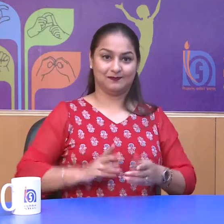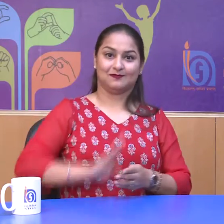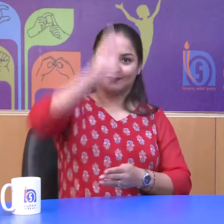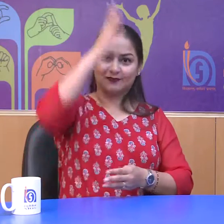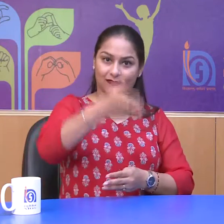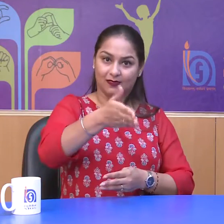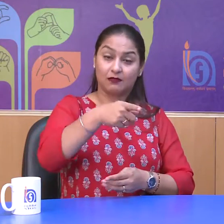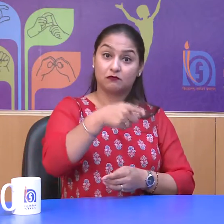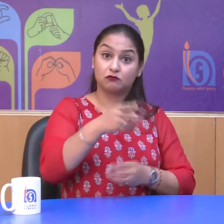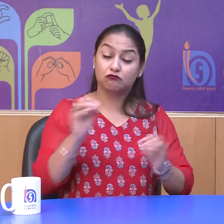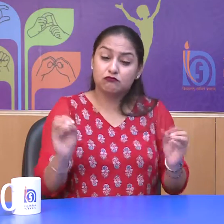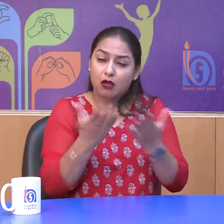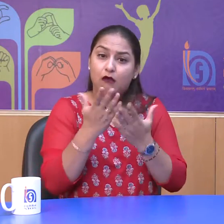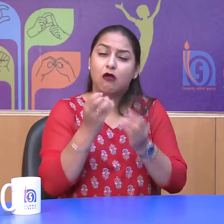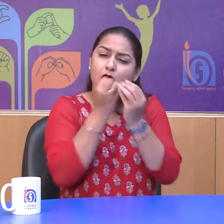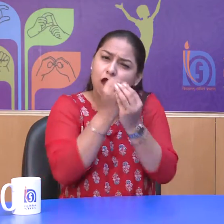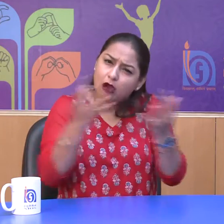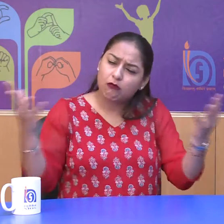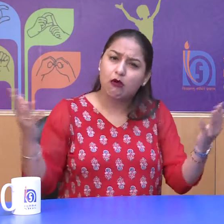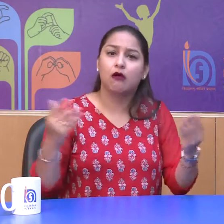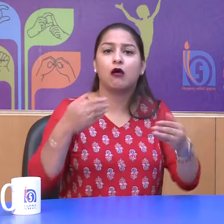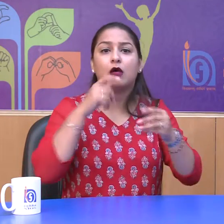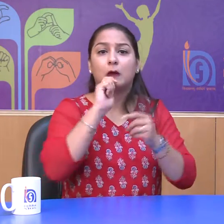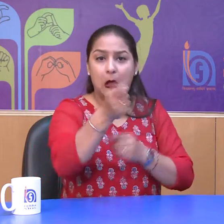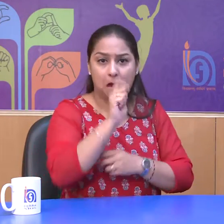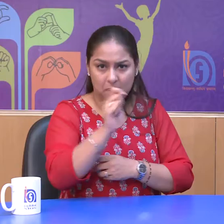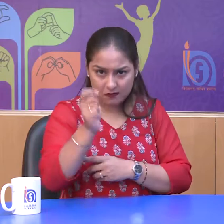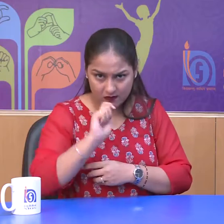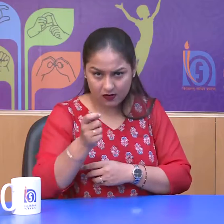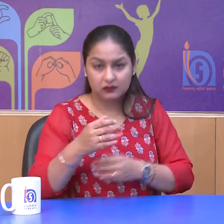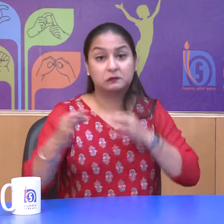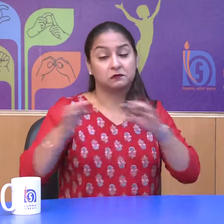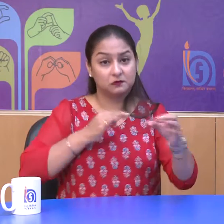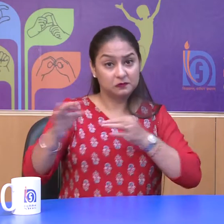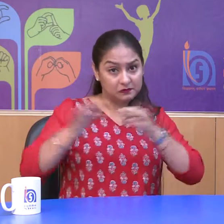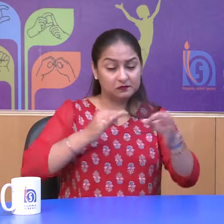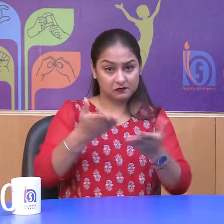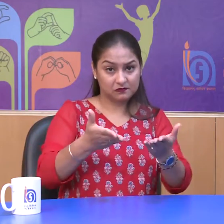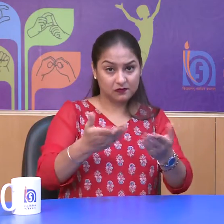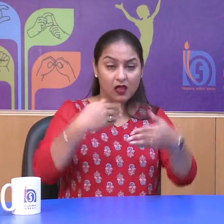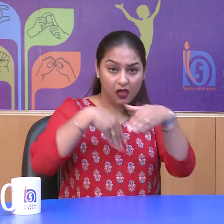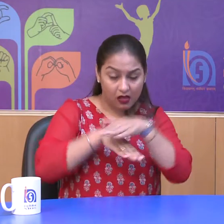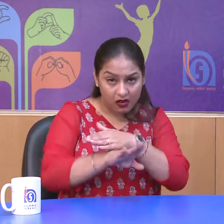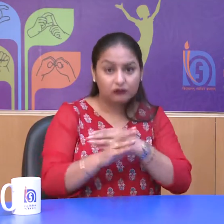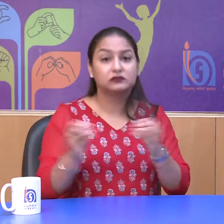astronomy, a number of commentaries dealing with the already